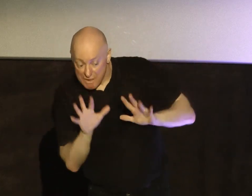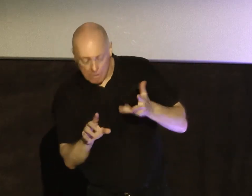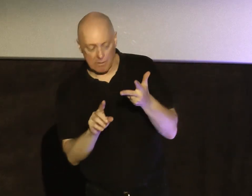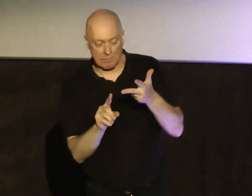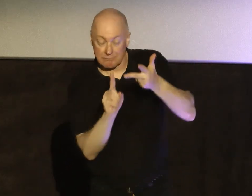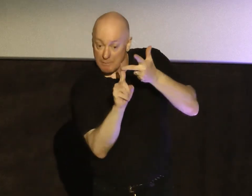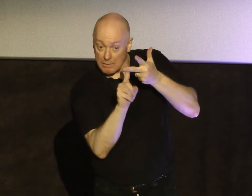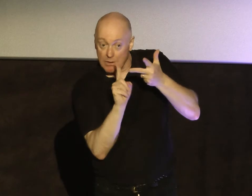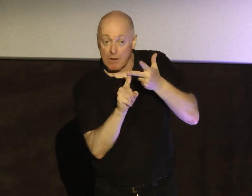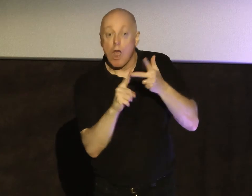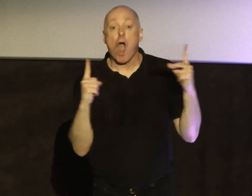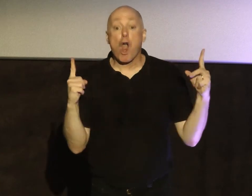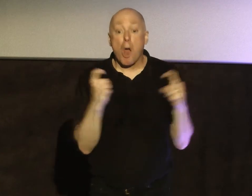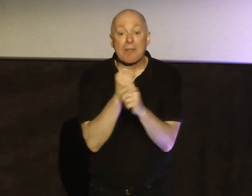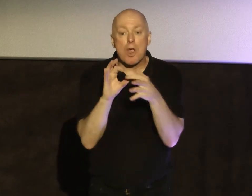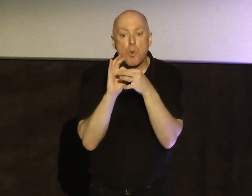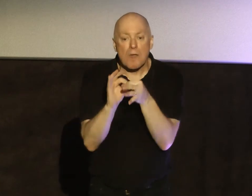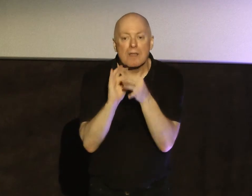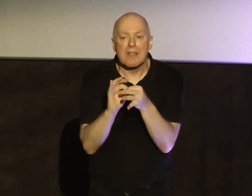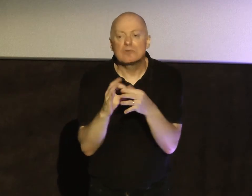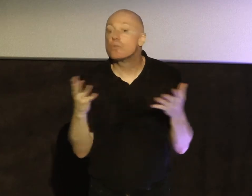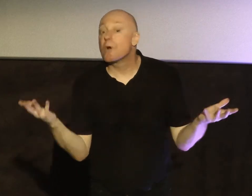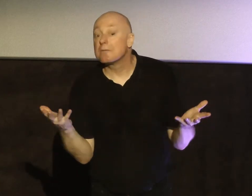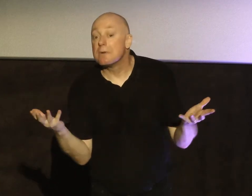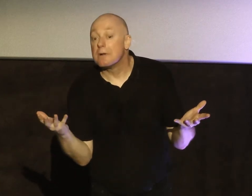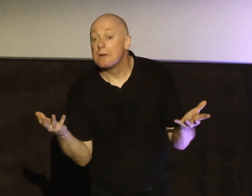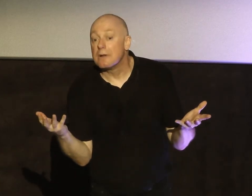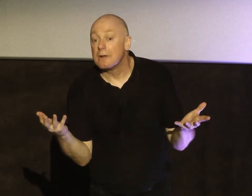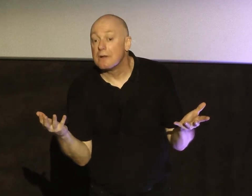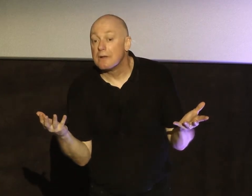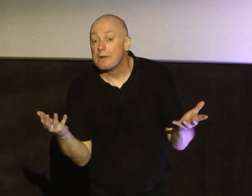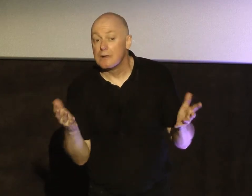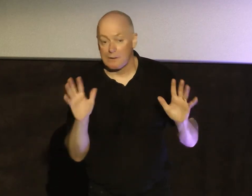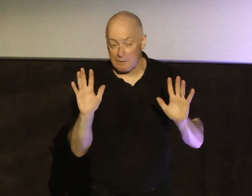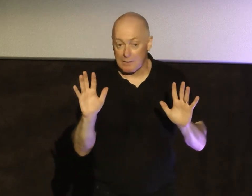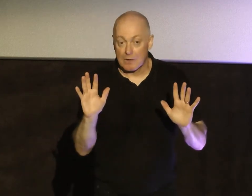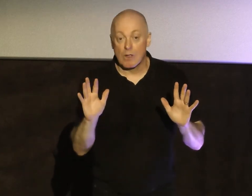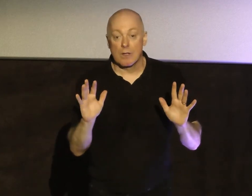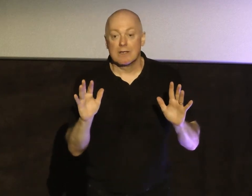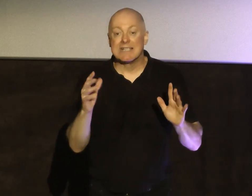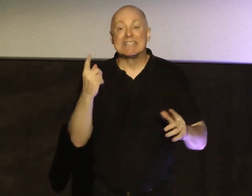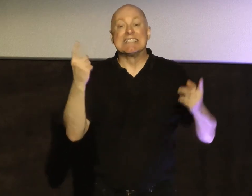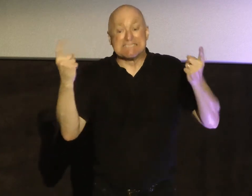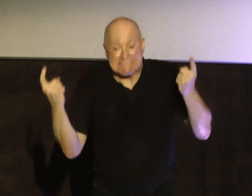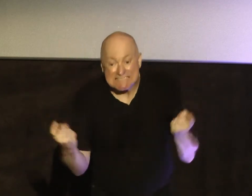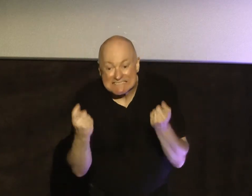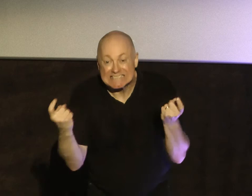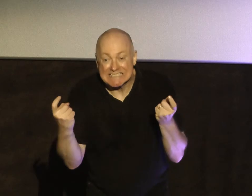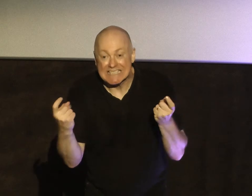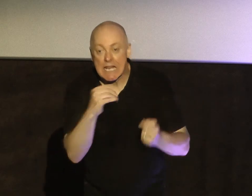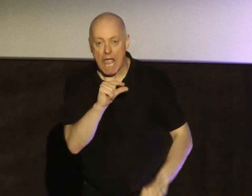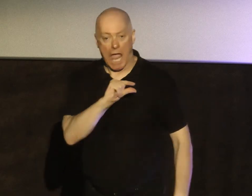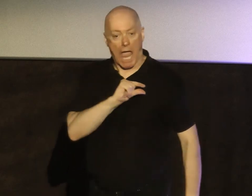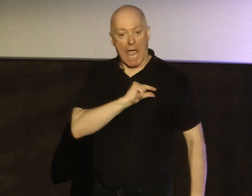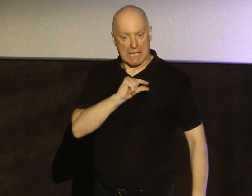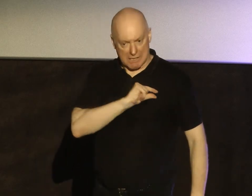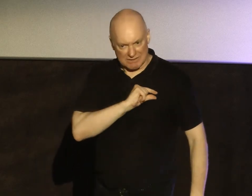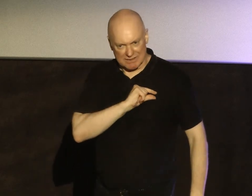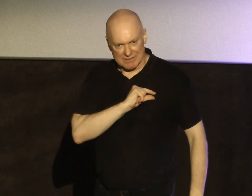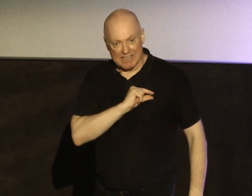finally, complicated relationships are marked by this. Write this down. Sin and guilt. Sin and